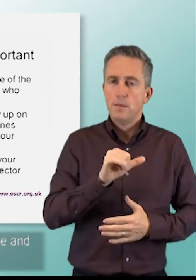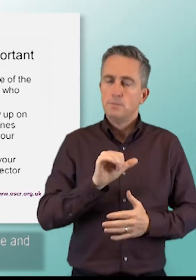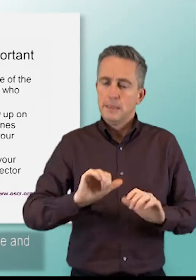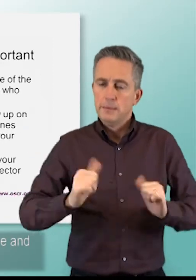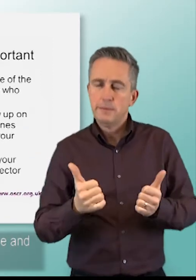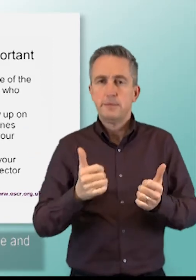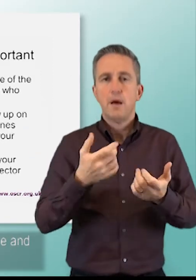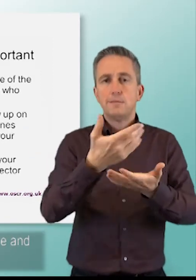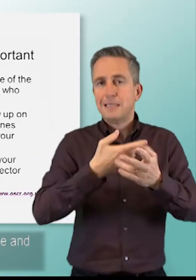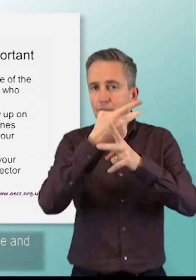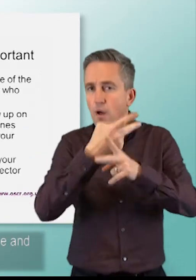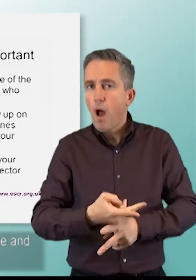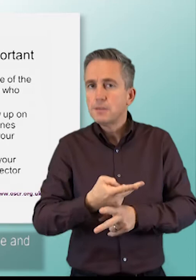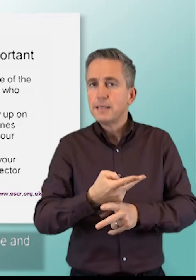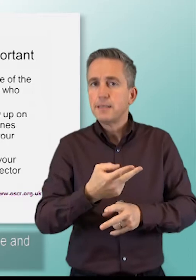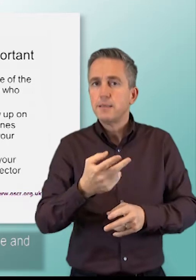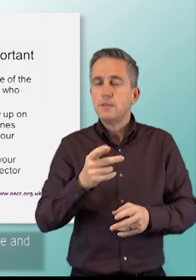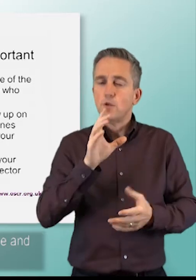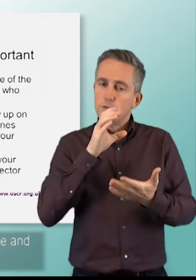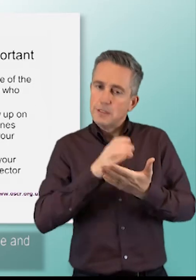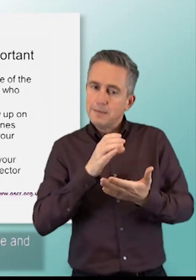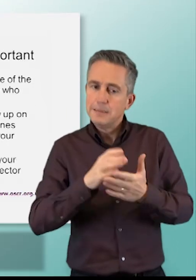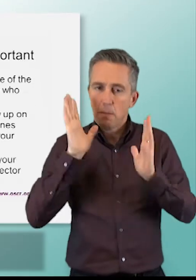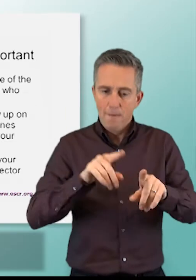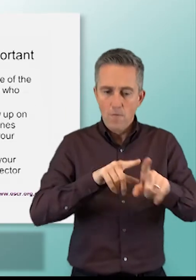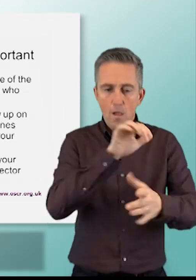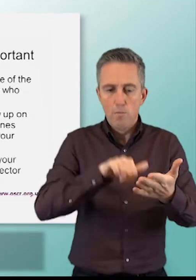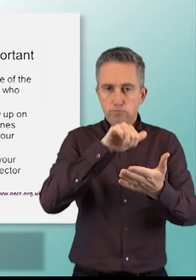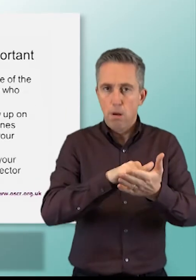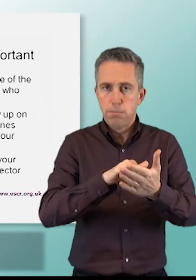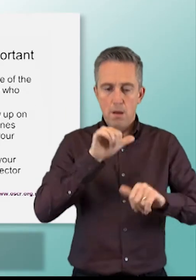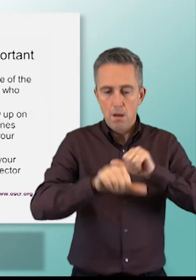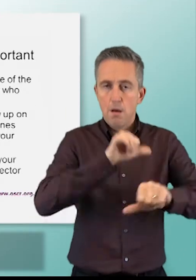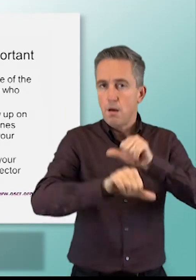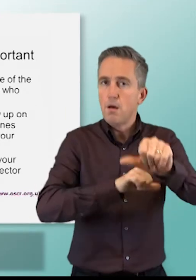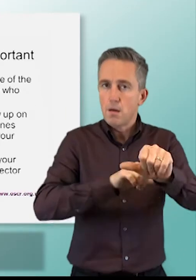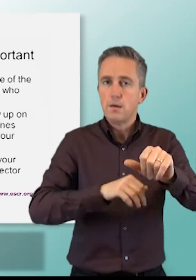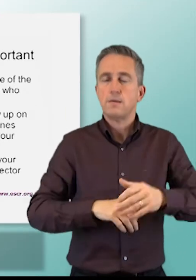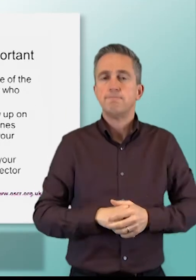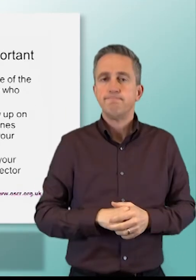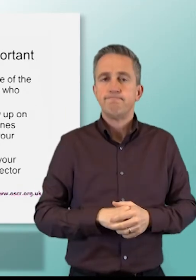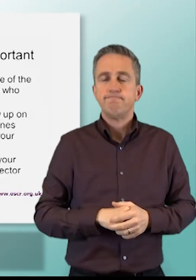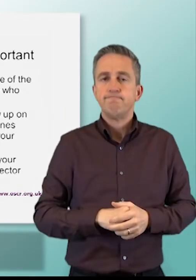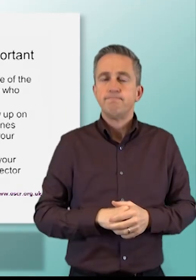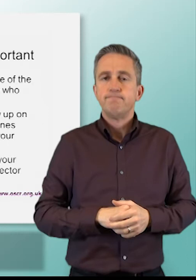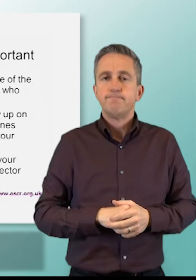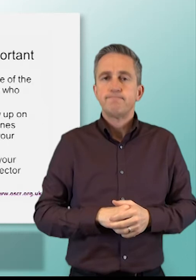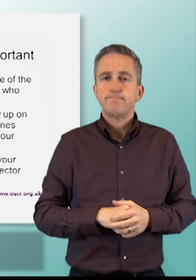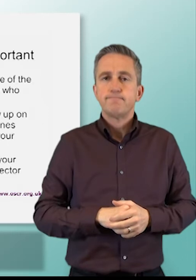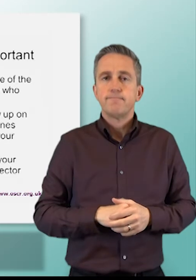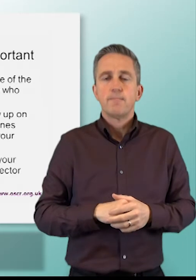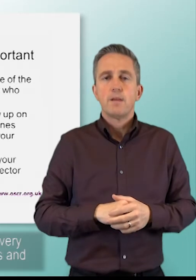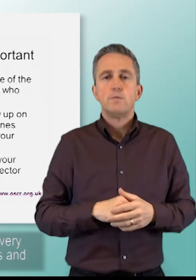that charities have, and therefore it becomes even more important that charities get this bit right. And there is that kind of